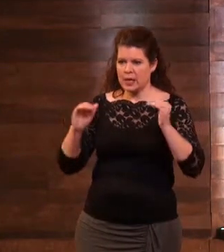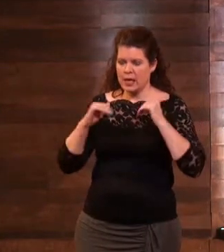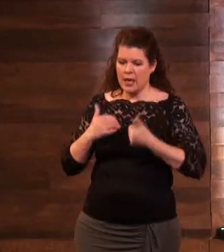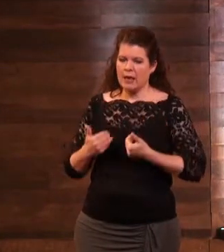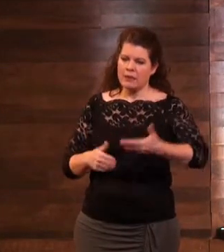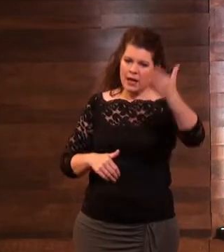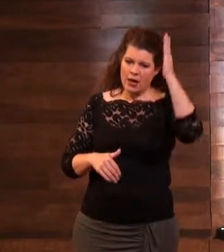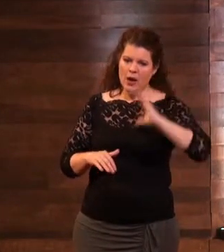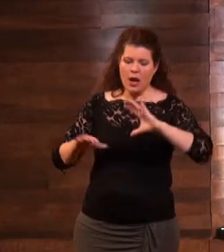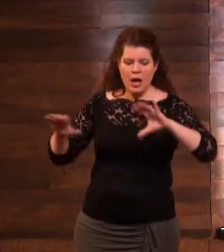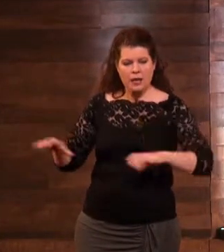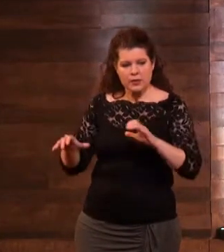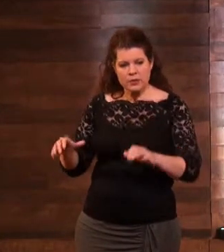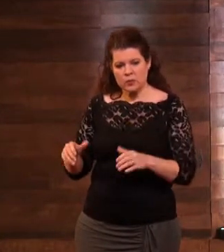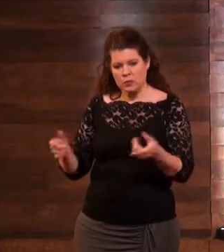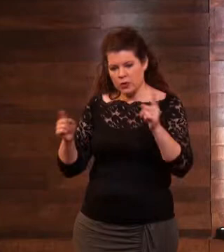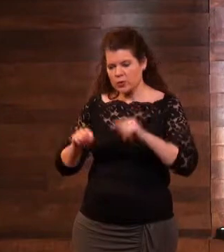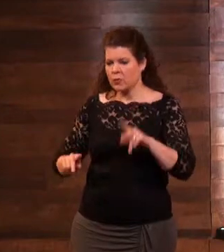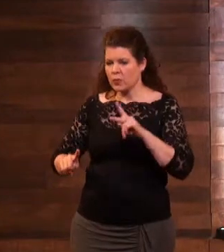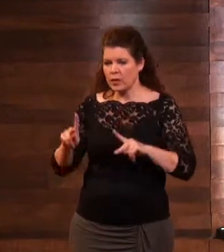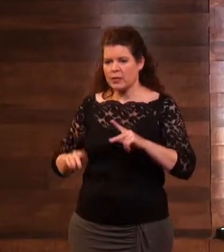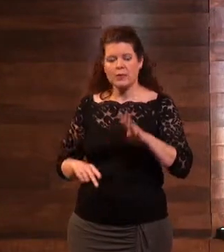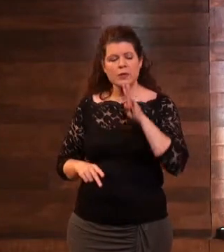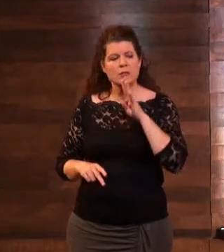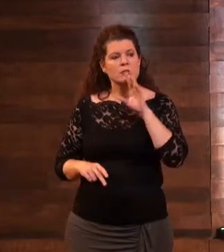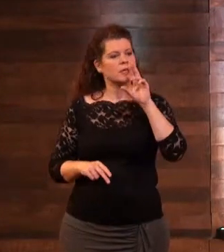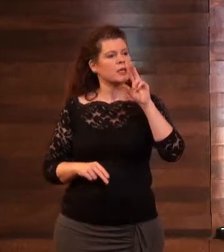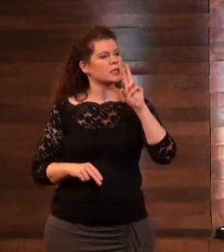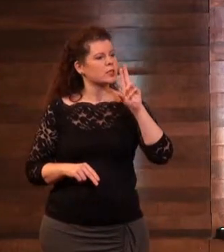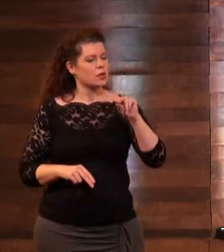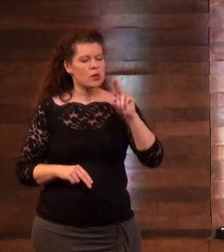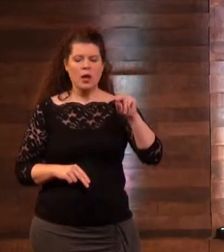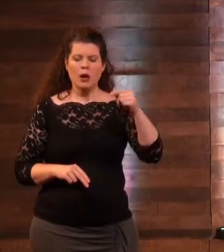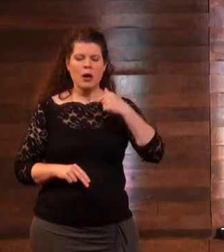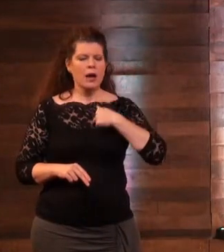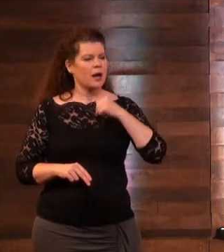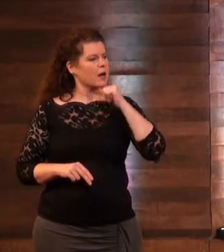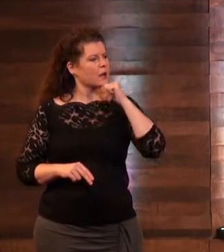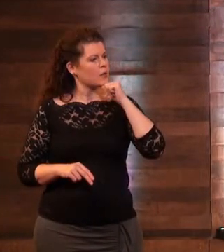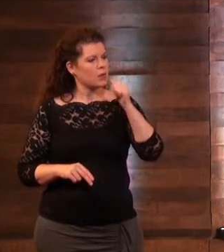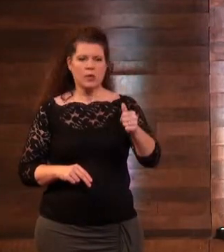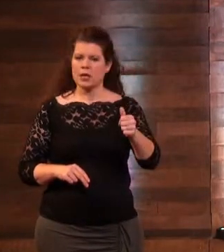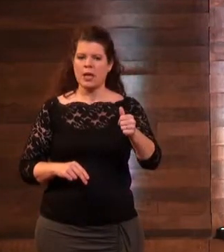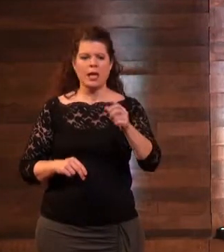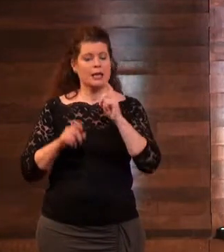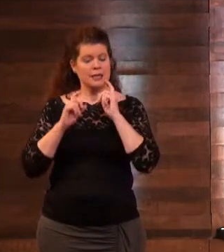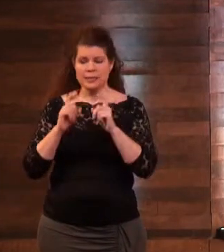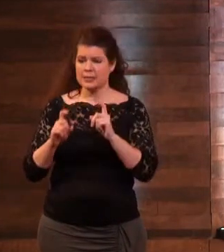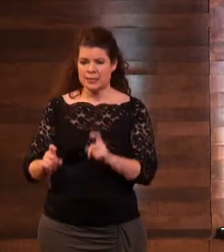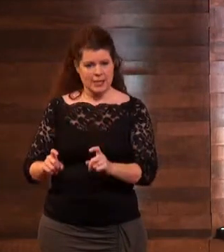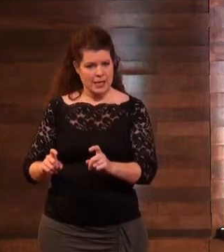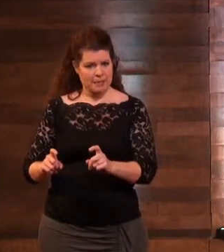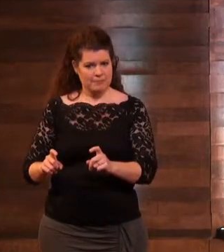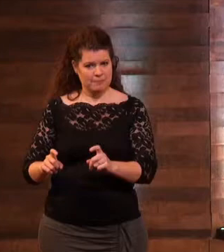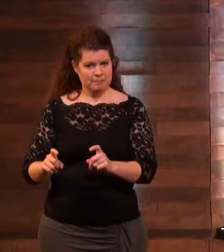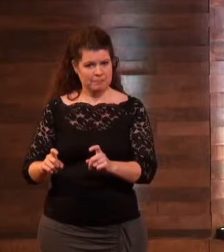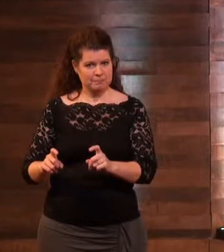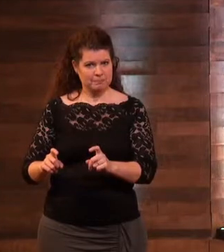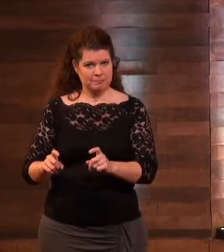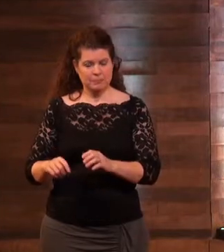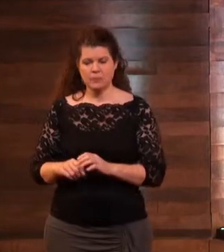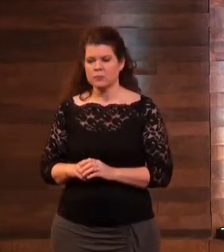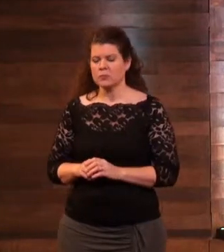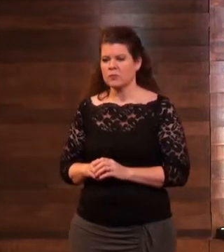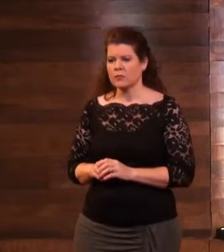not compromise." Want to see something amazing happen at your work? All you have to do